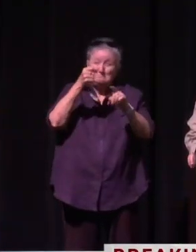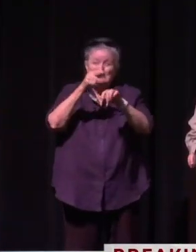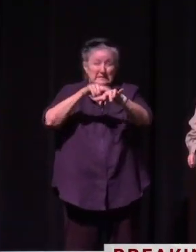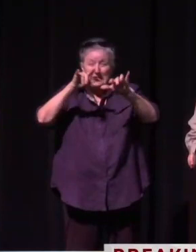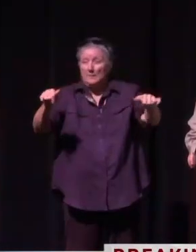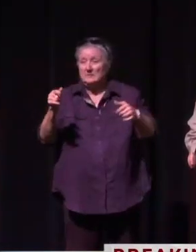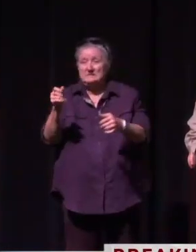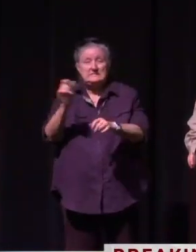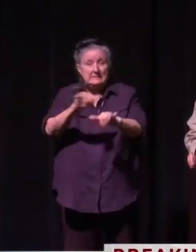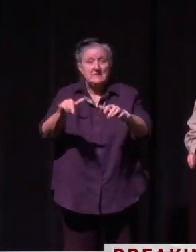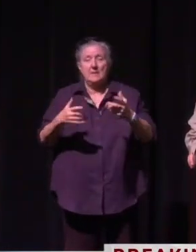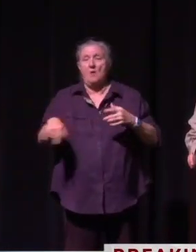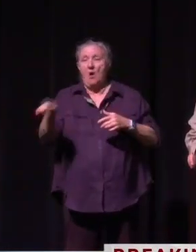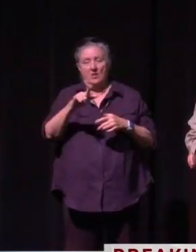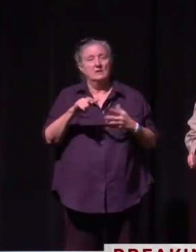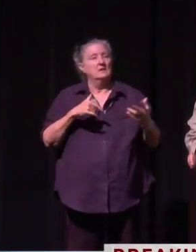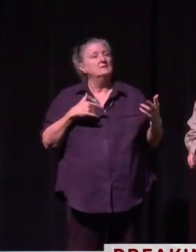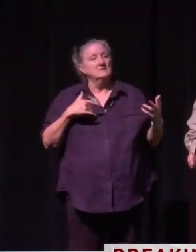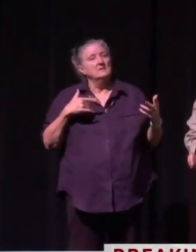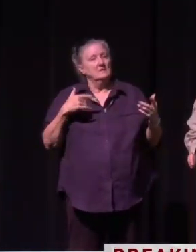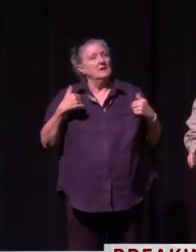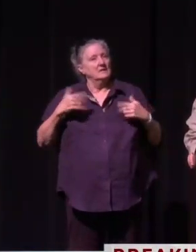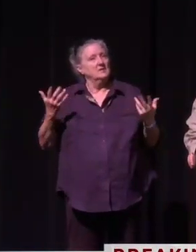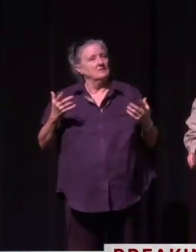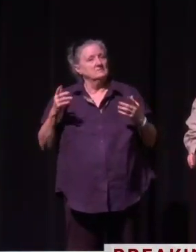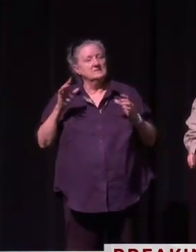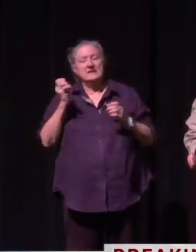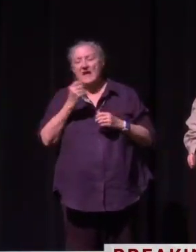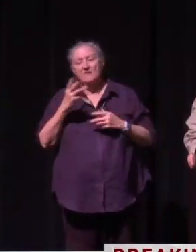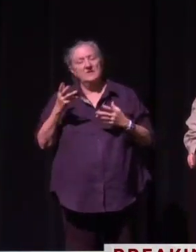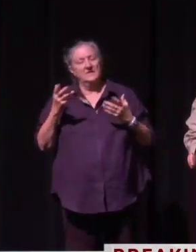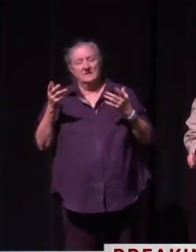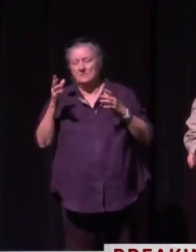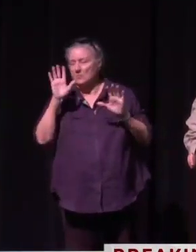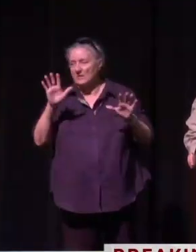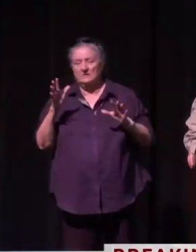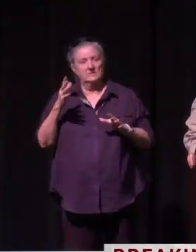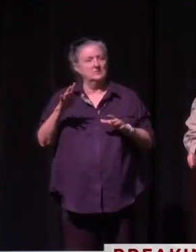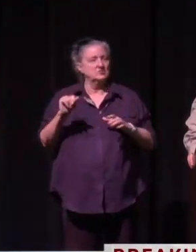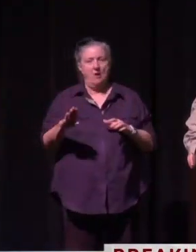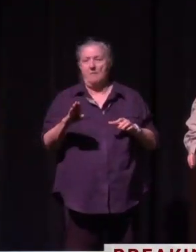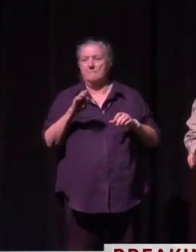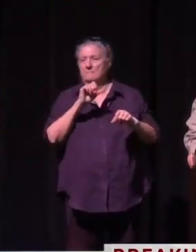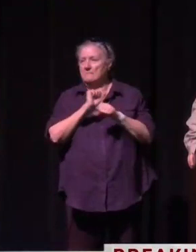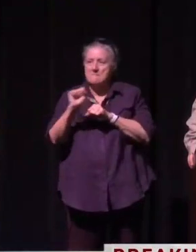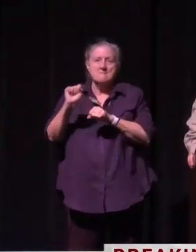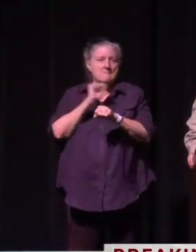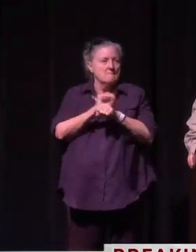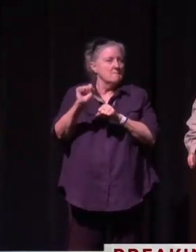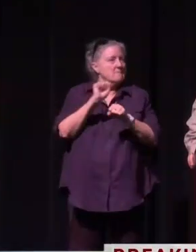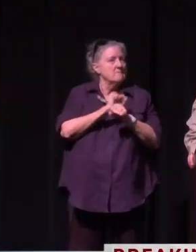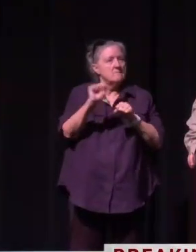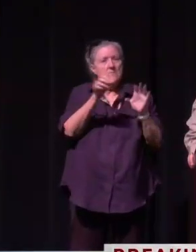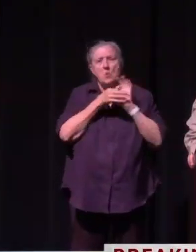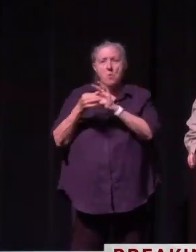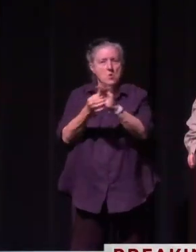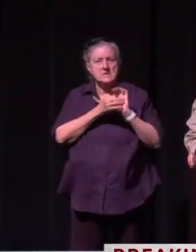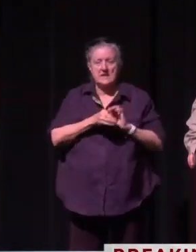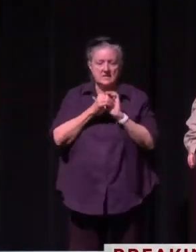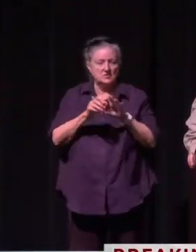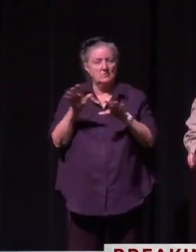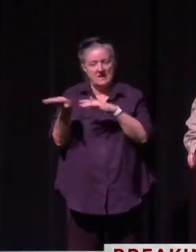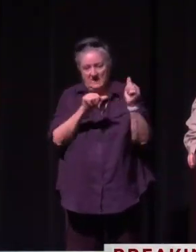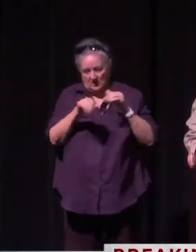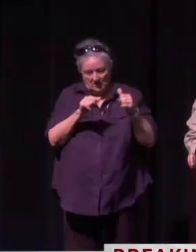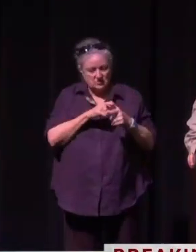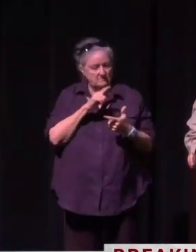here to tell you that everybody did a magnificent job in terms of coordinating to get these evacuations to